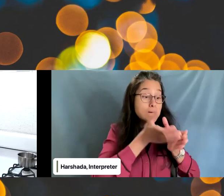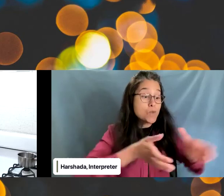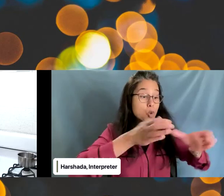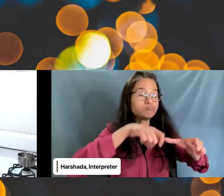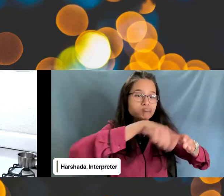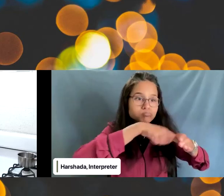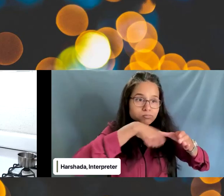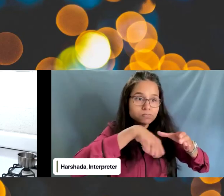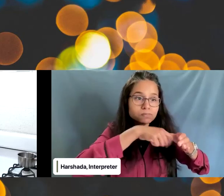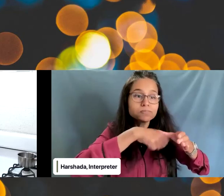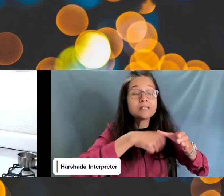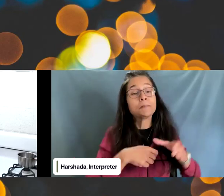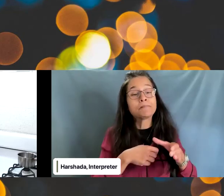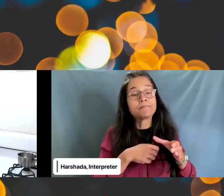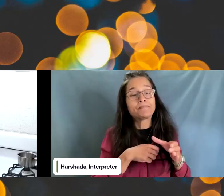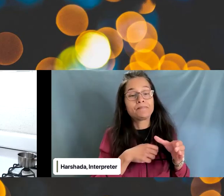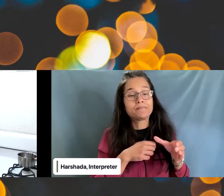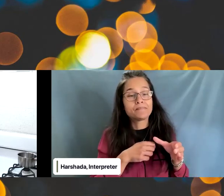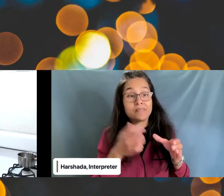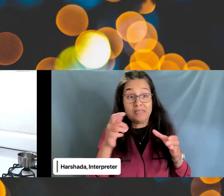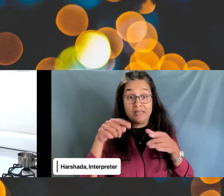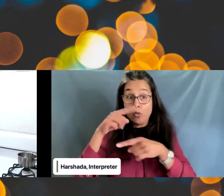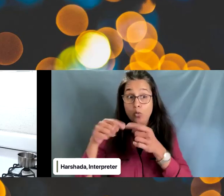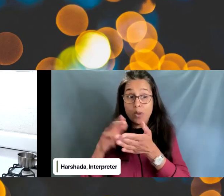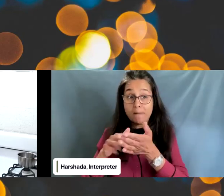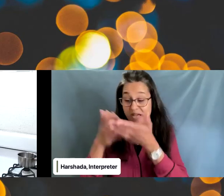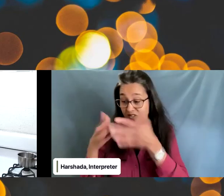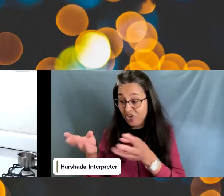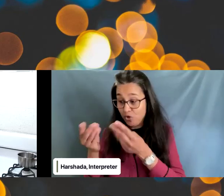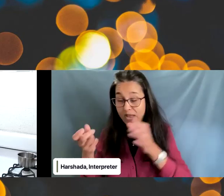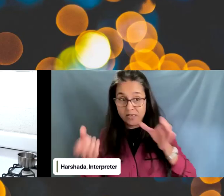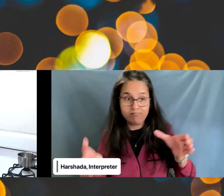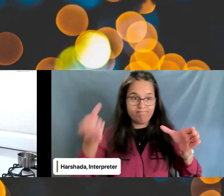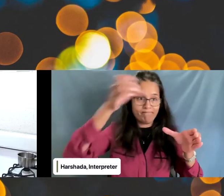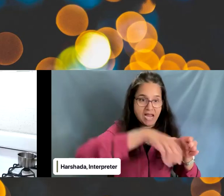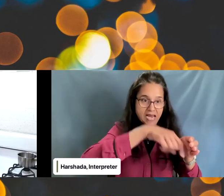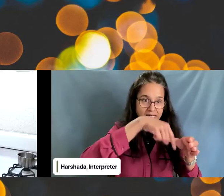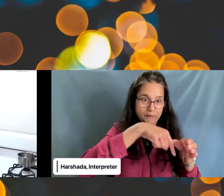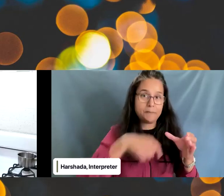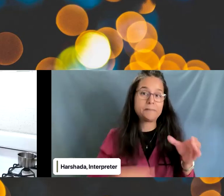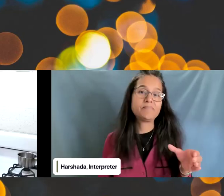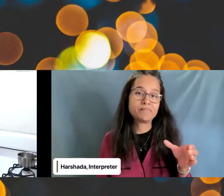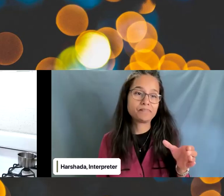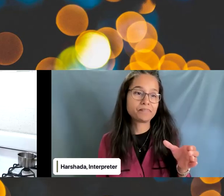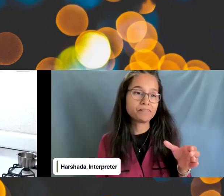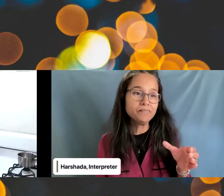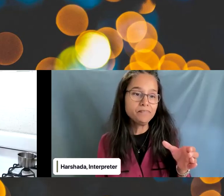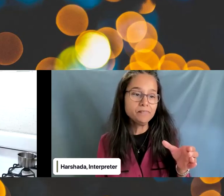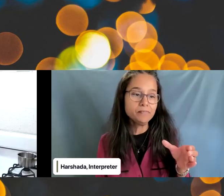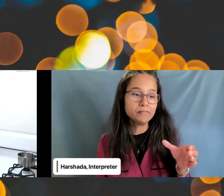we'll do is we're going to add the butter to this to make a nice and crumbly crust.